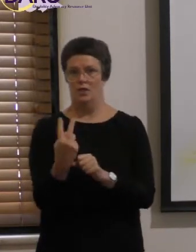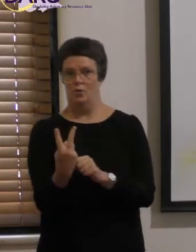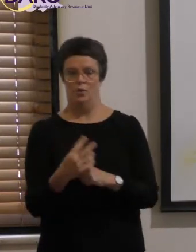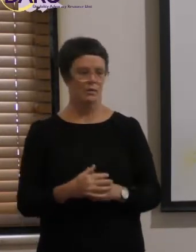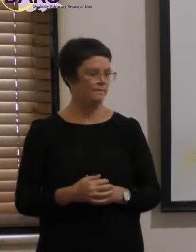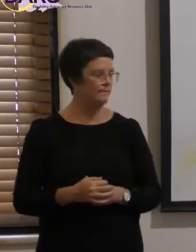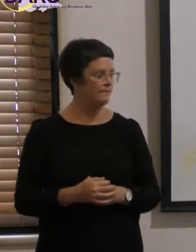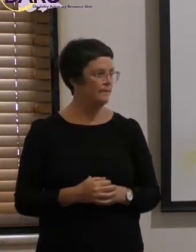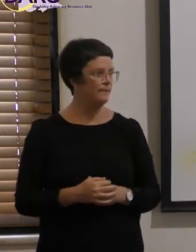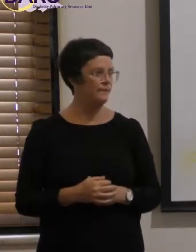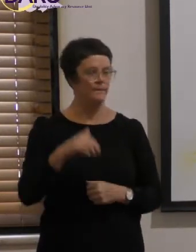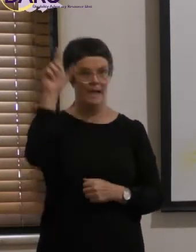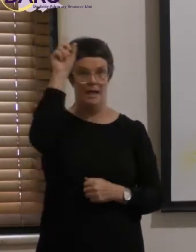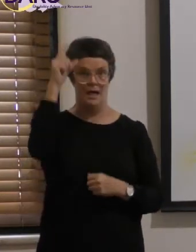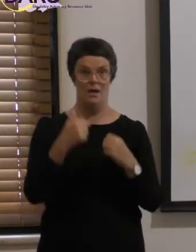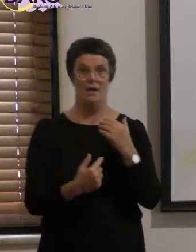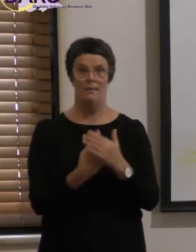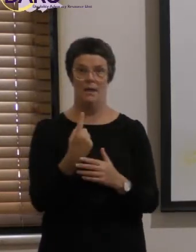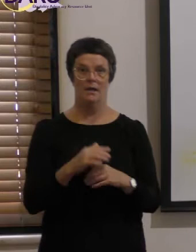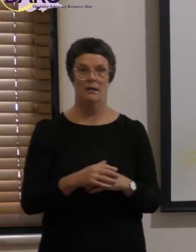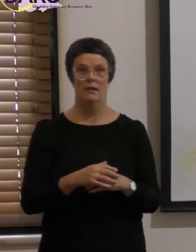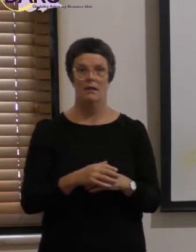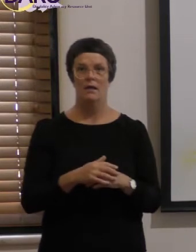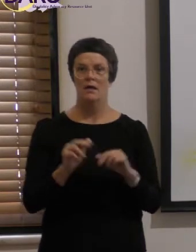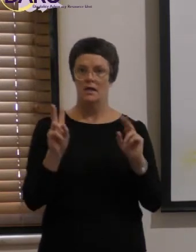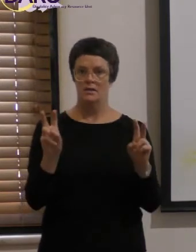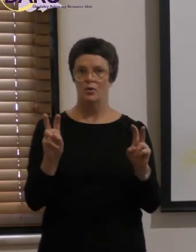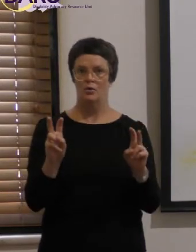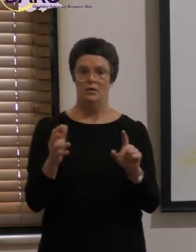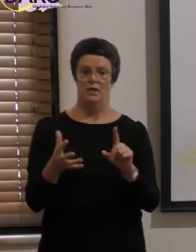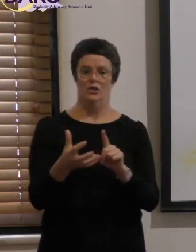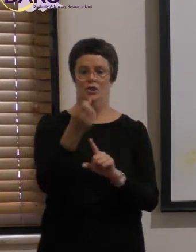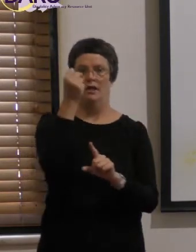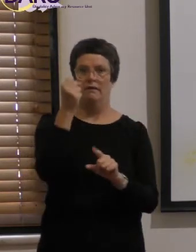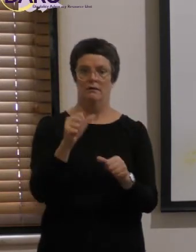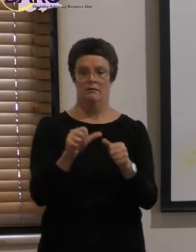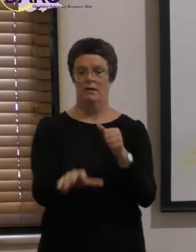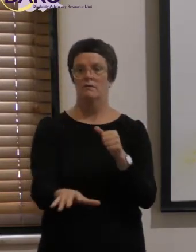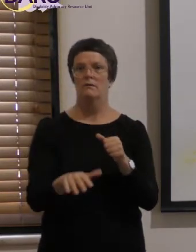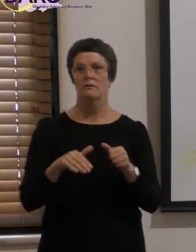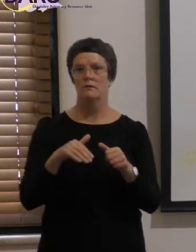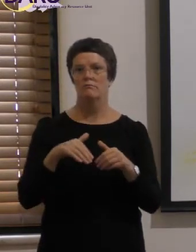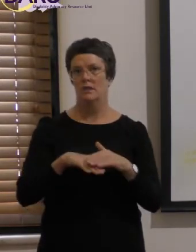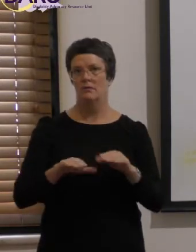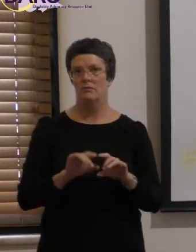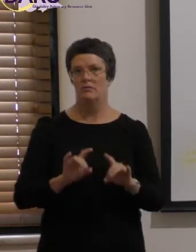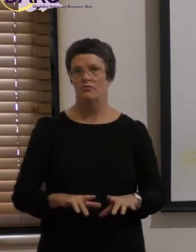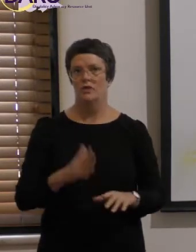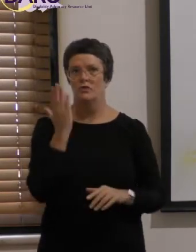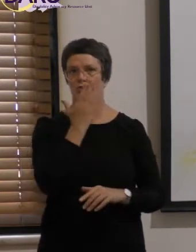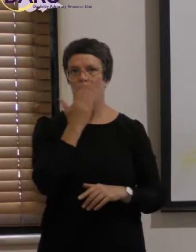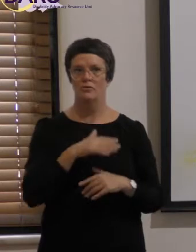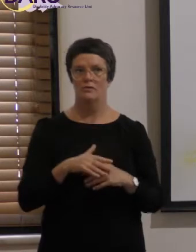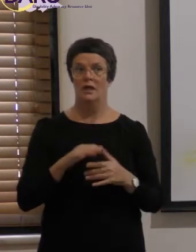very quickly. It's called Achieving Excellence in Australian Schools, which I think has some relevance to us because it's